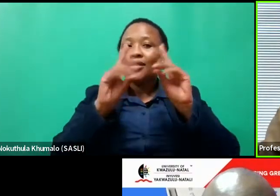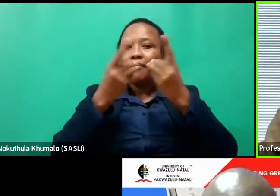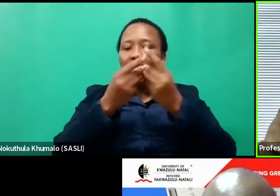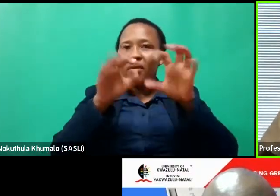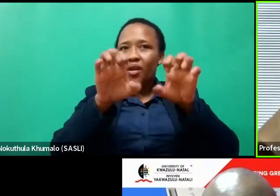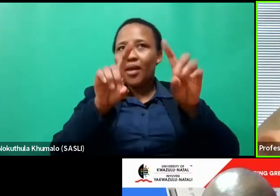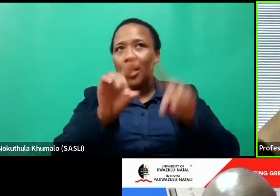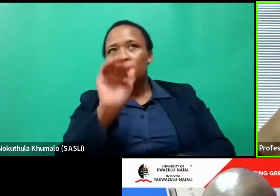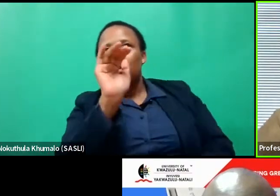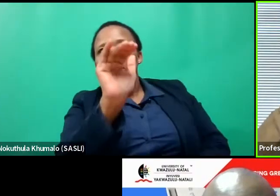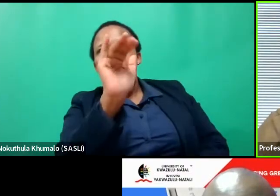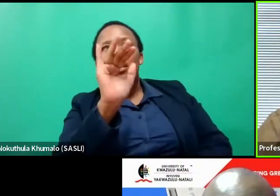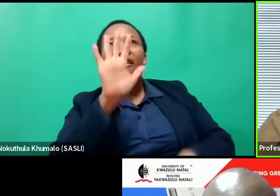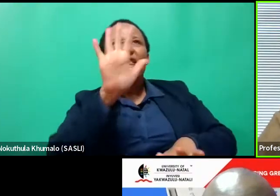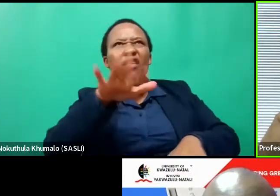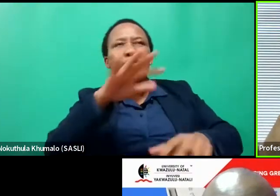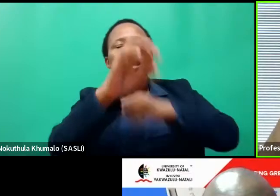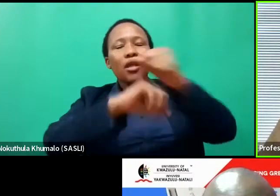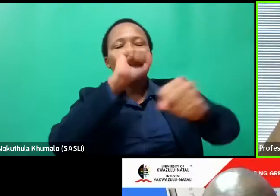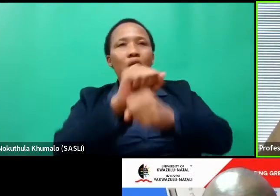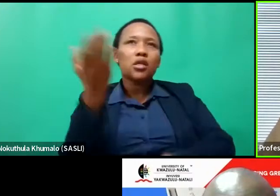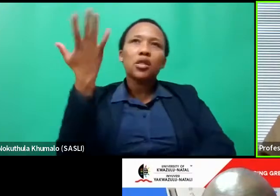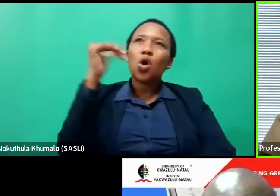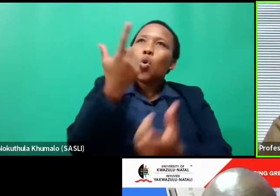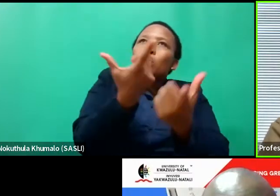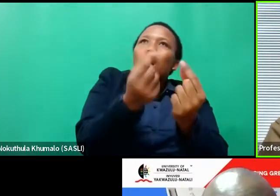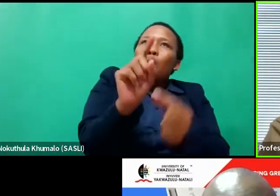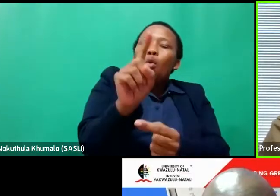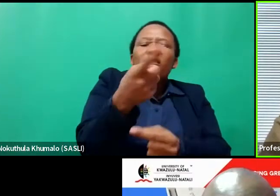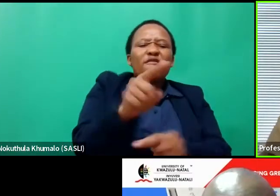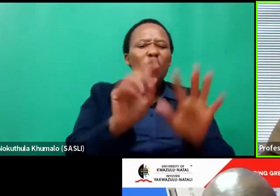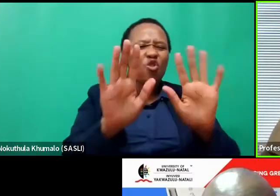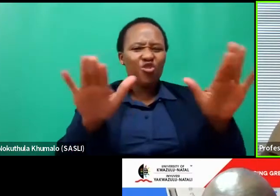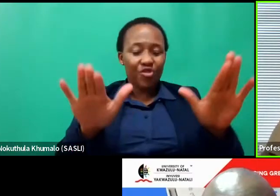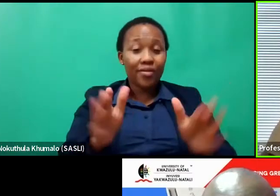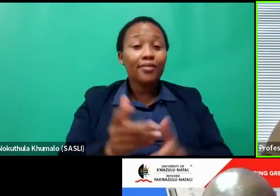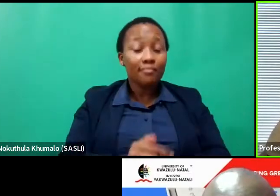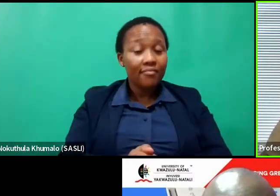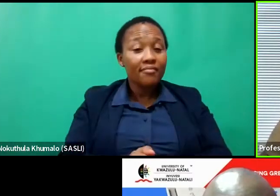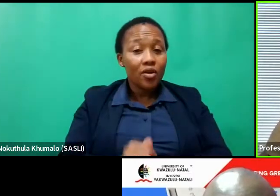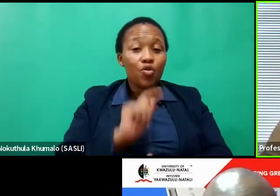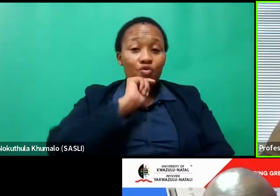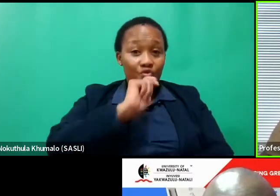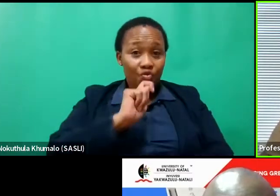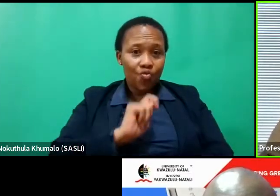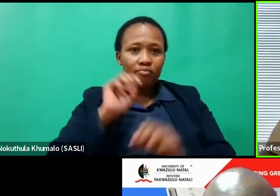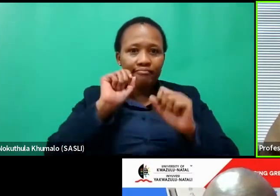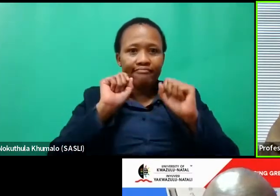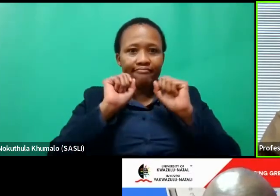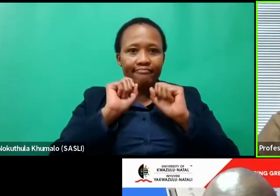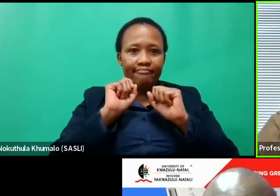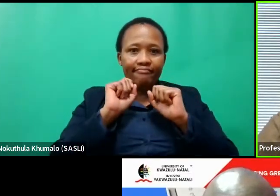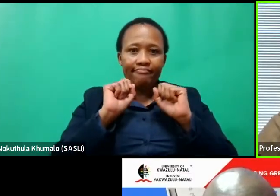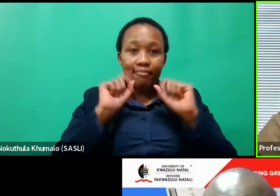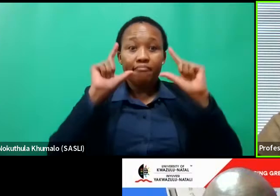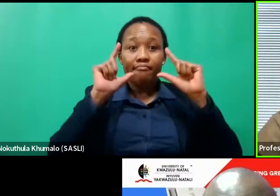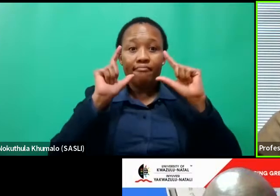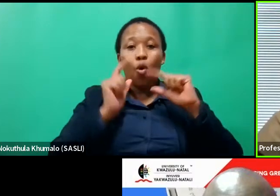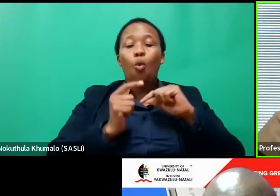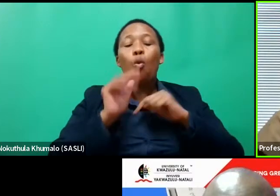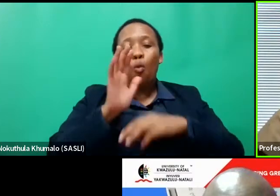to the children and what's happening now. And they'll tell you, you will be very impressed with their response, right? All is not